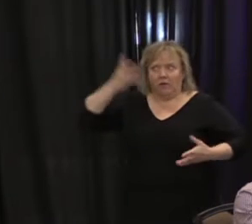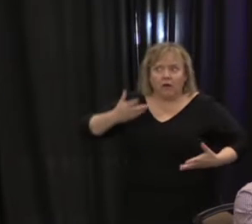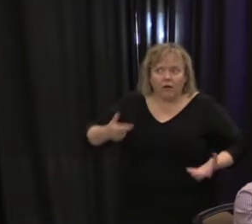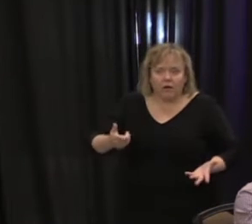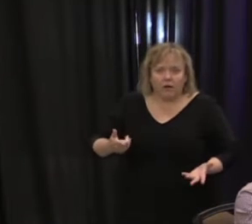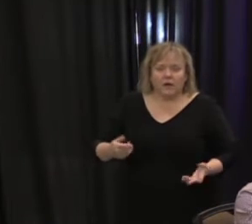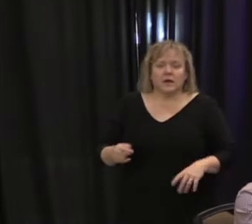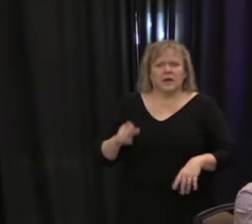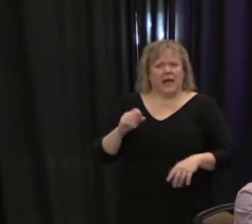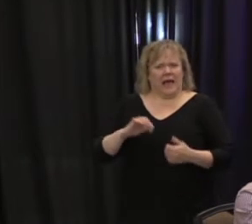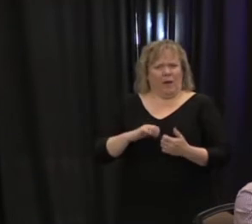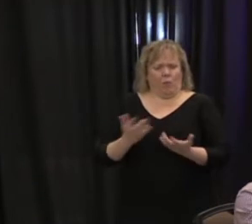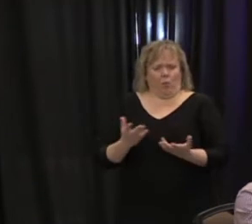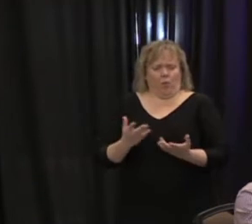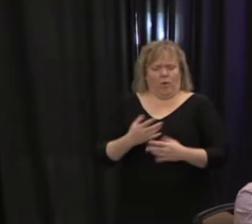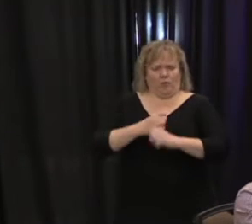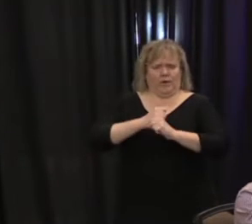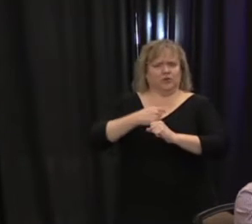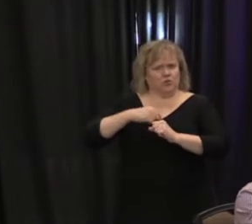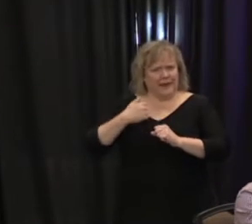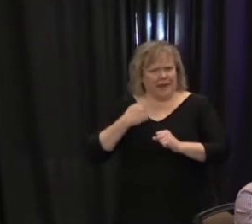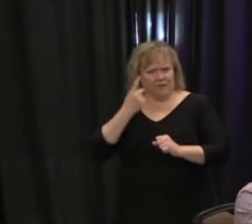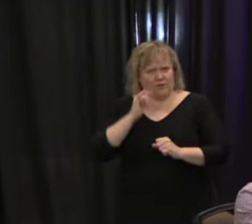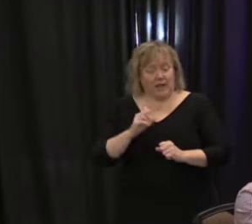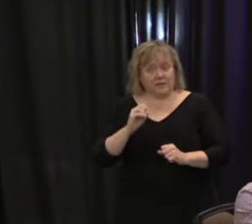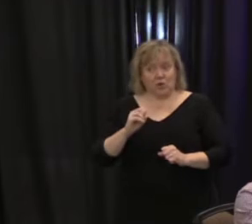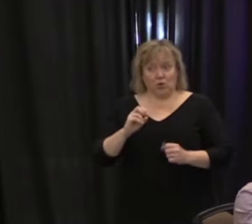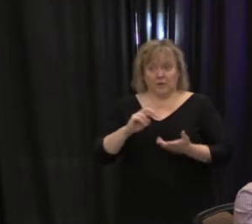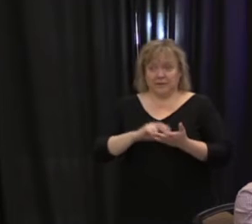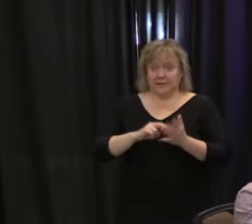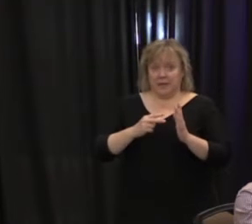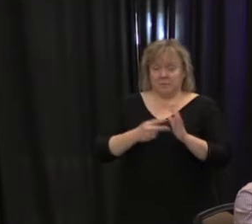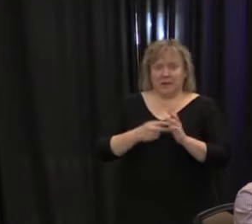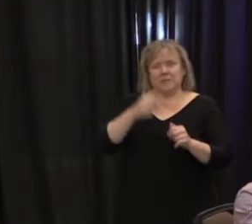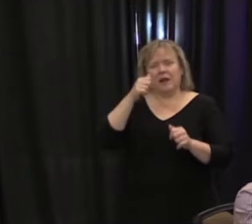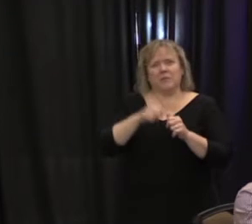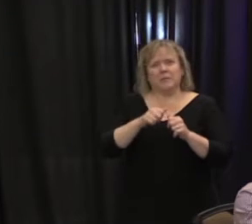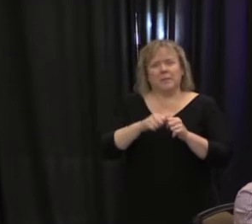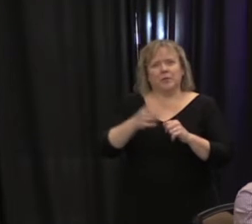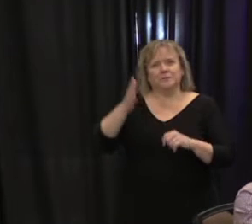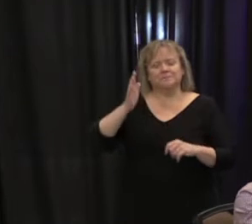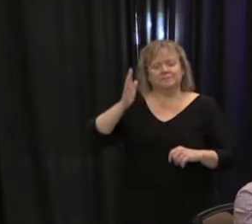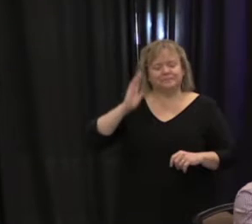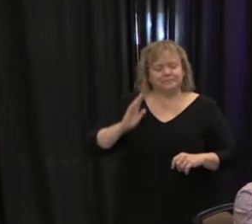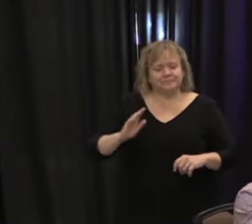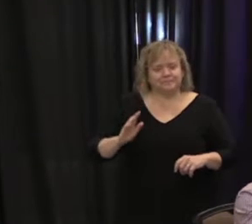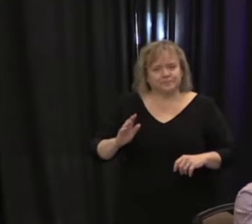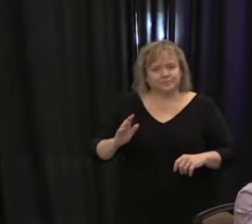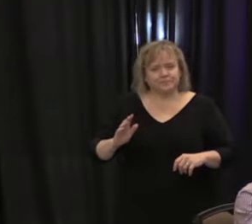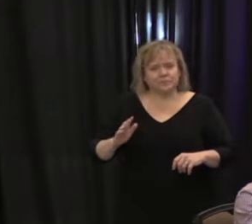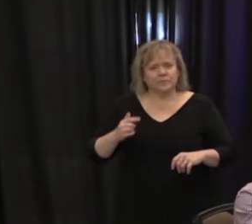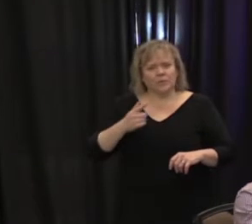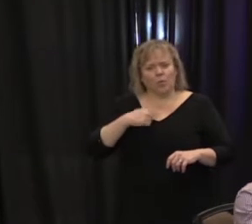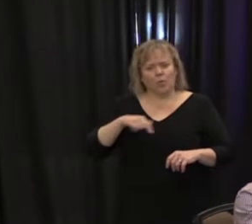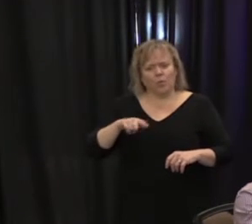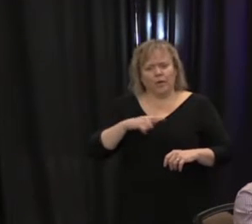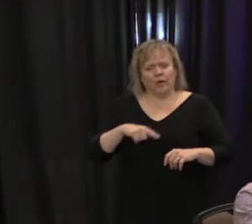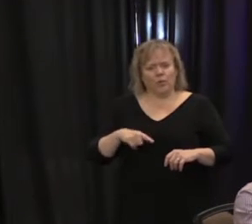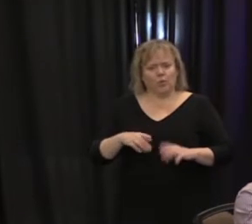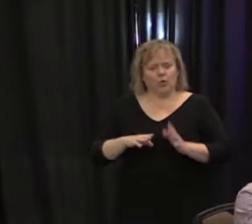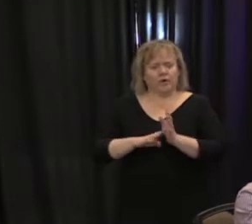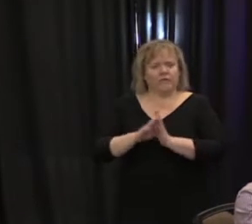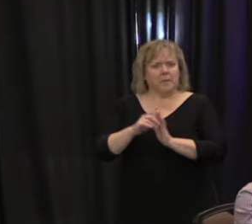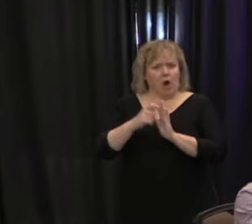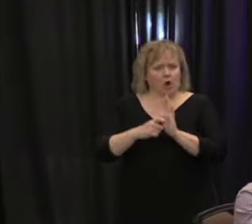in place to really support them? So does that mean that, like, I remember there was a time that we were doing an article with like